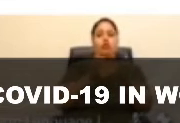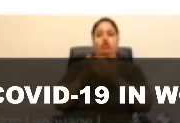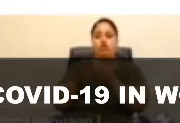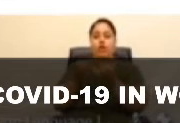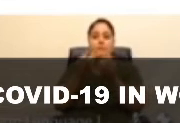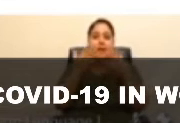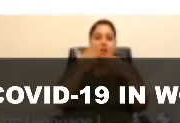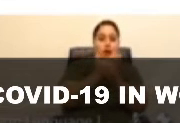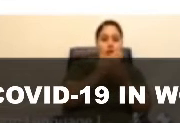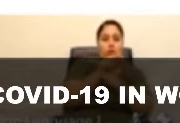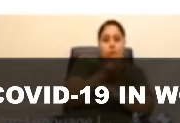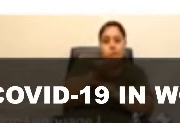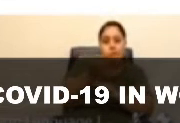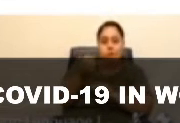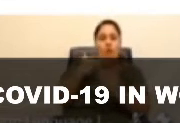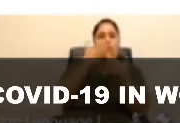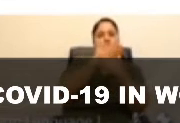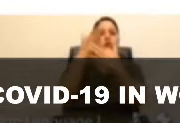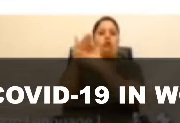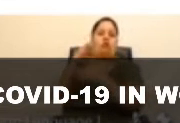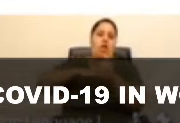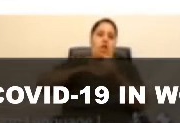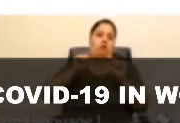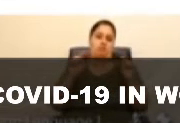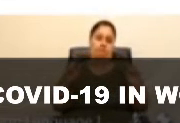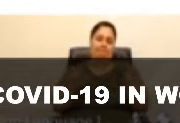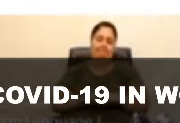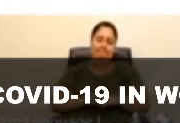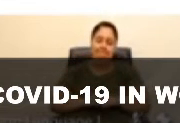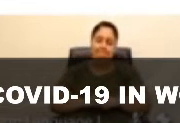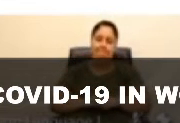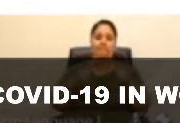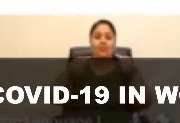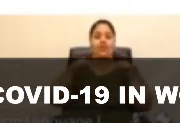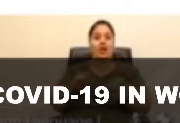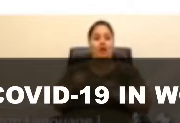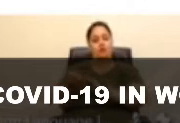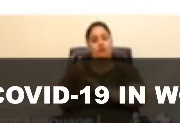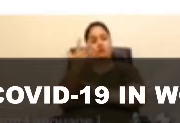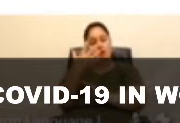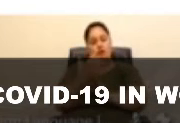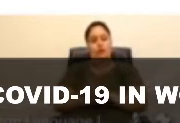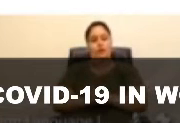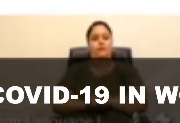cases and intervening in those areas. We can move to the next slide.